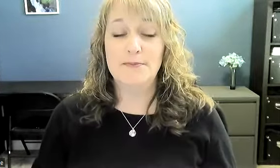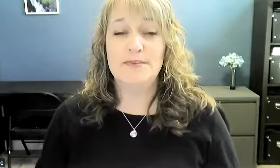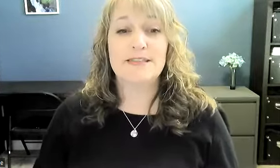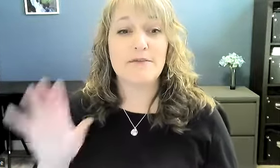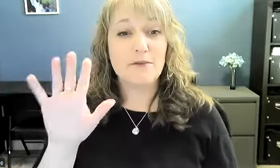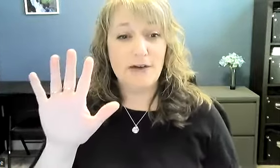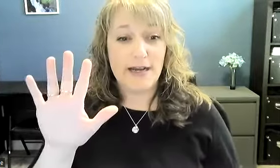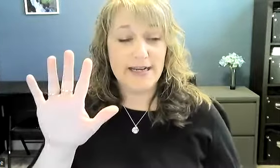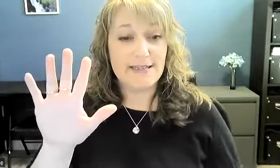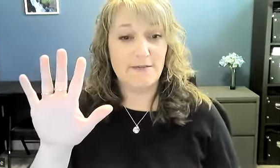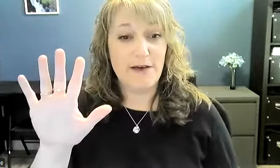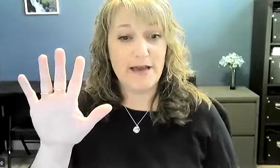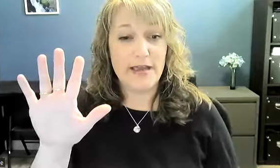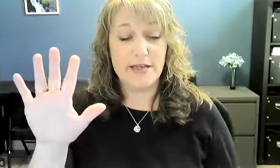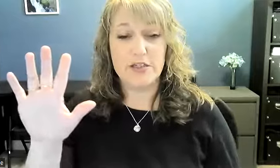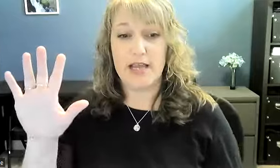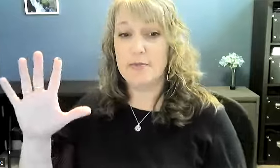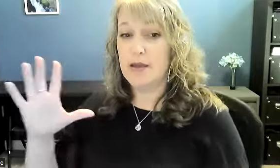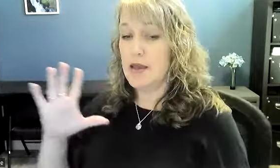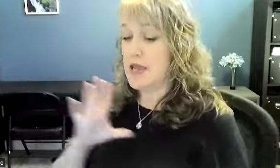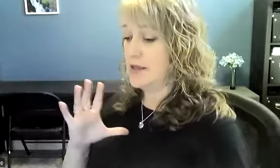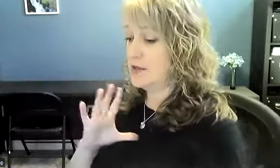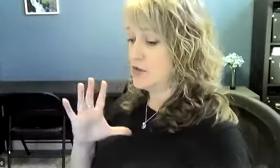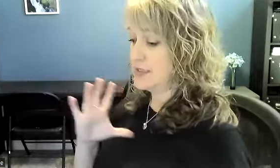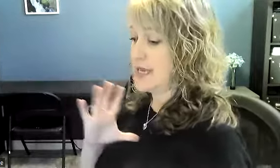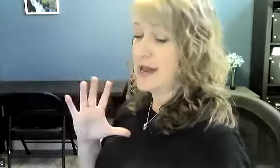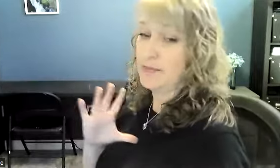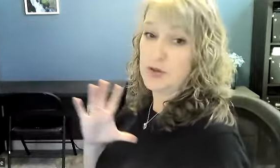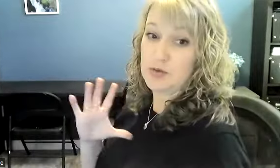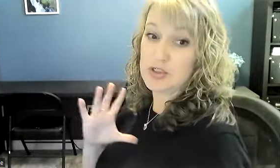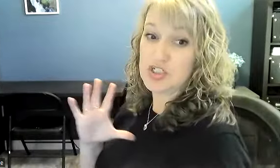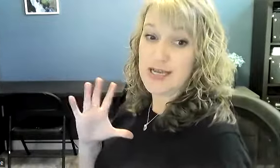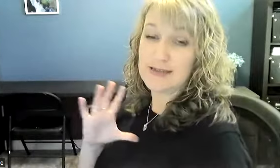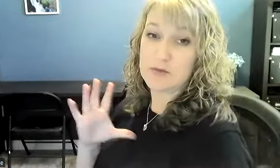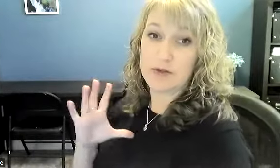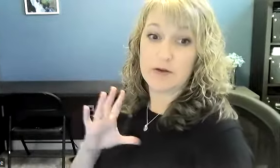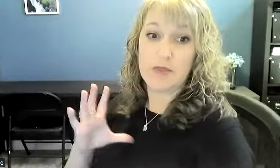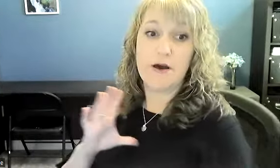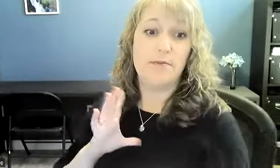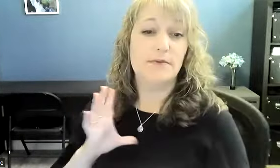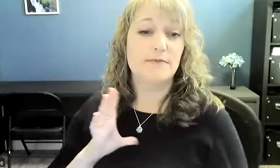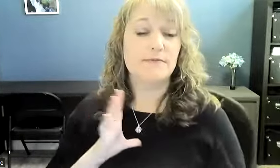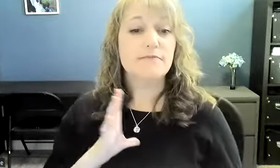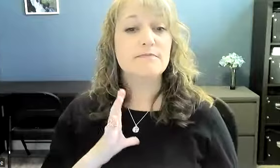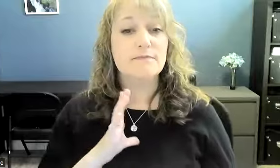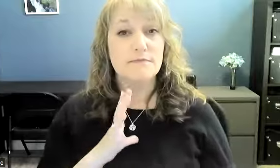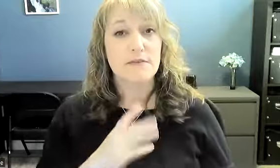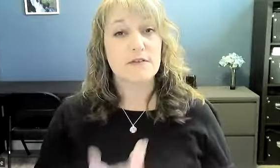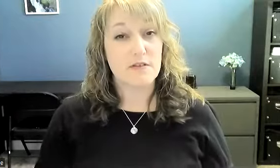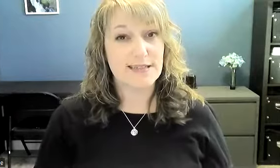The sign for fine is a 5 hand shape, and you just tap your chest with your thumb. So that's the sign